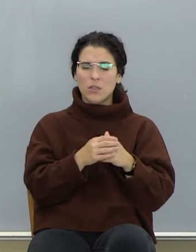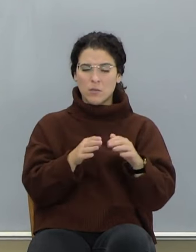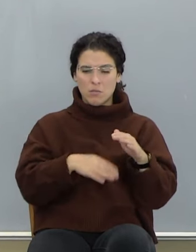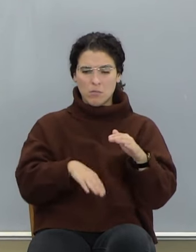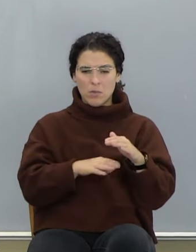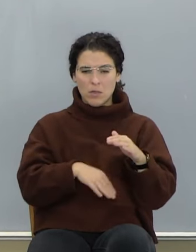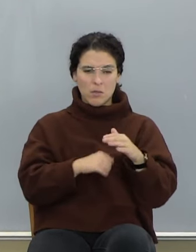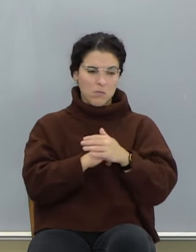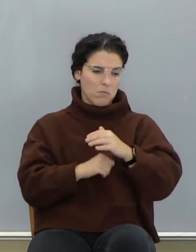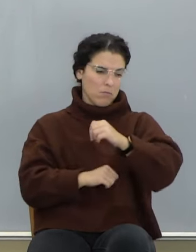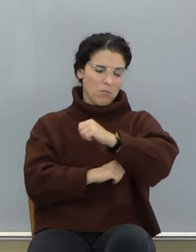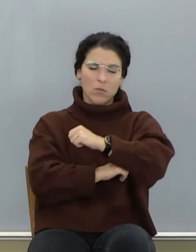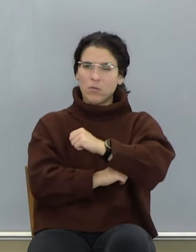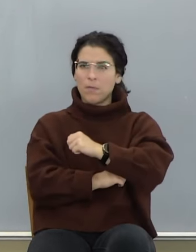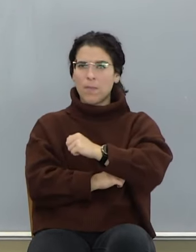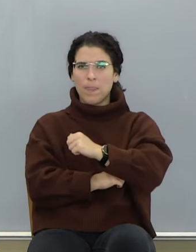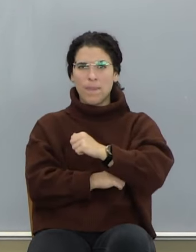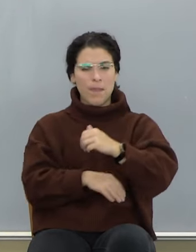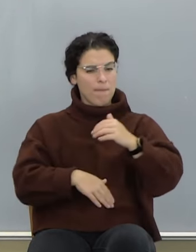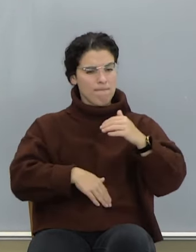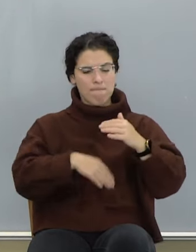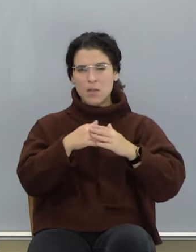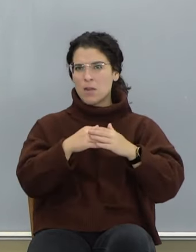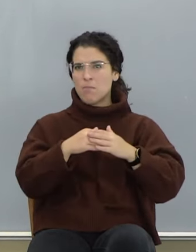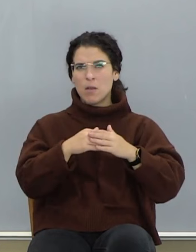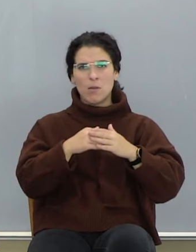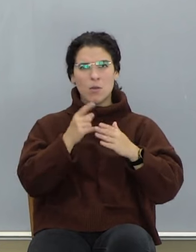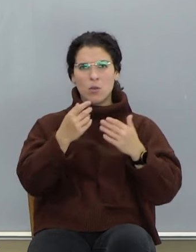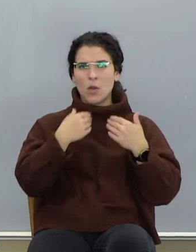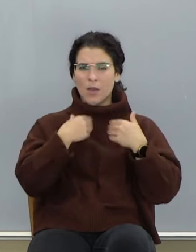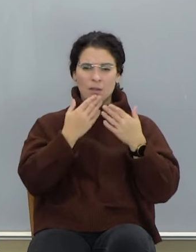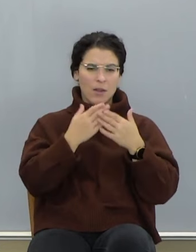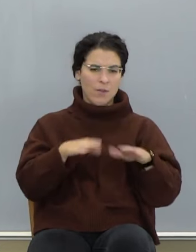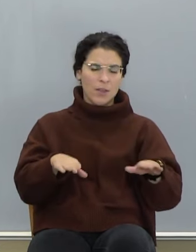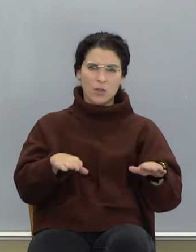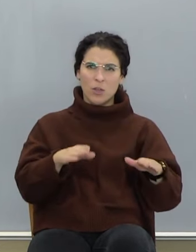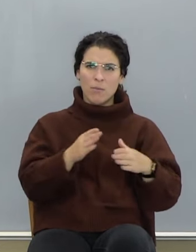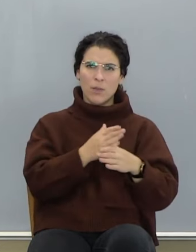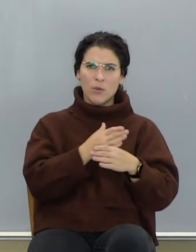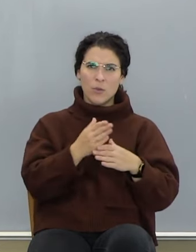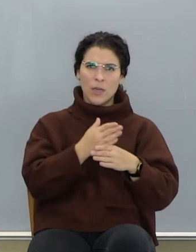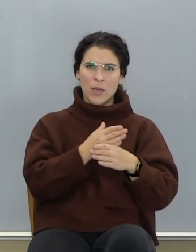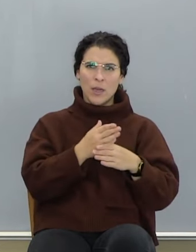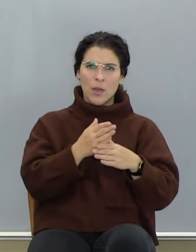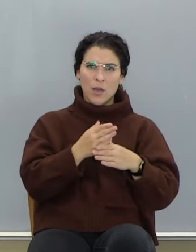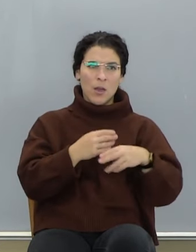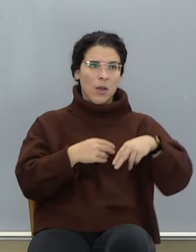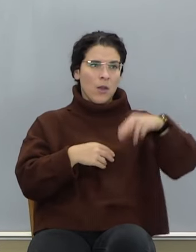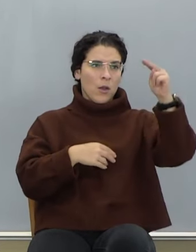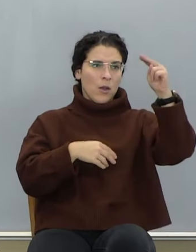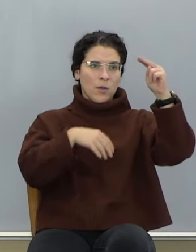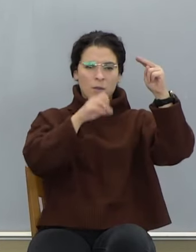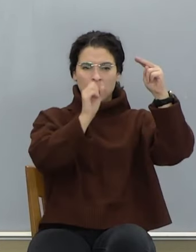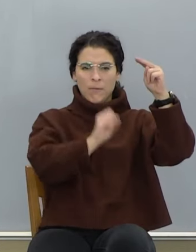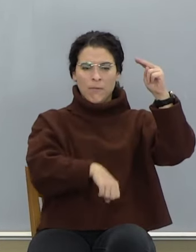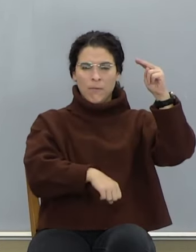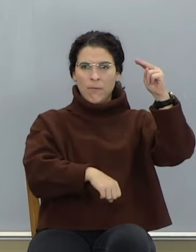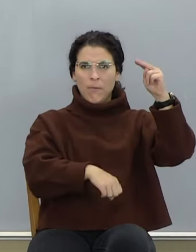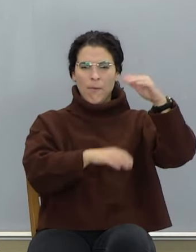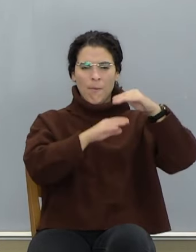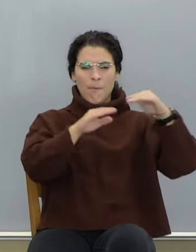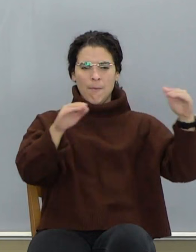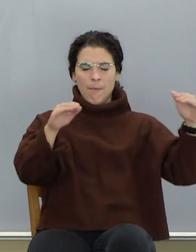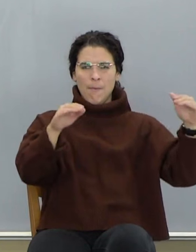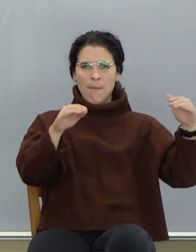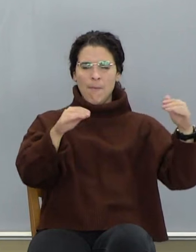Basically, fundamentally, at minimum, you had the division between north and south,